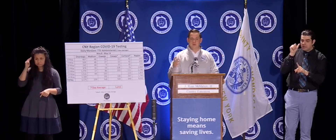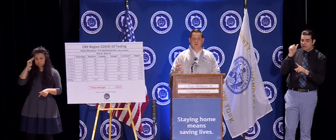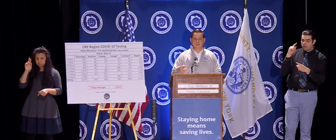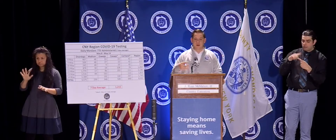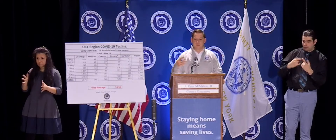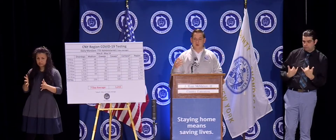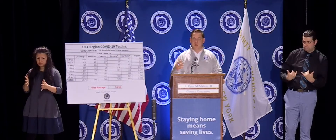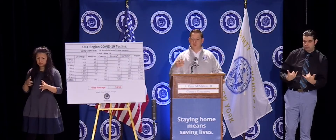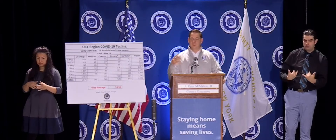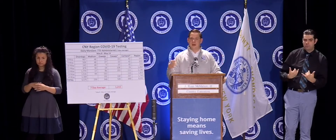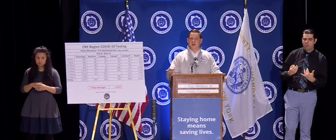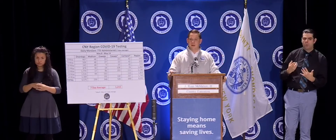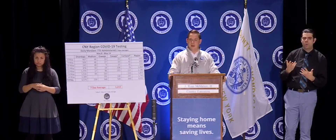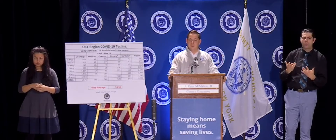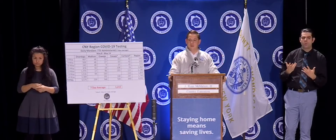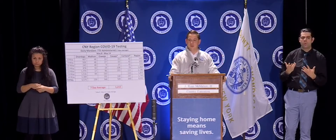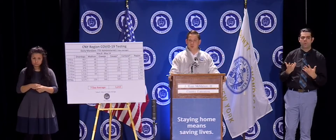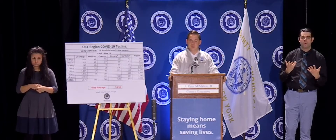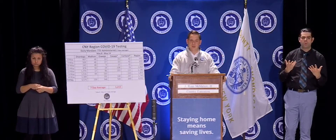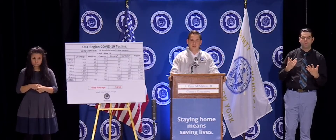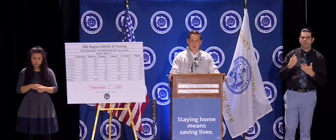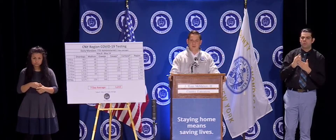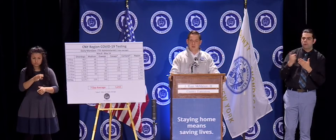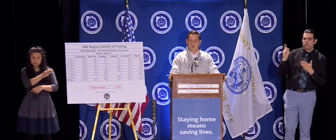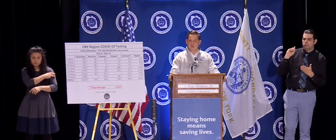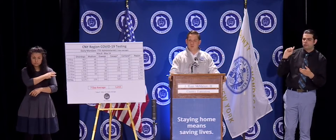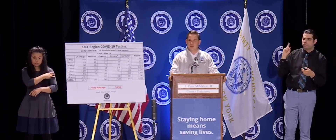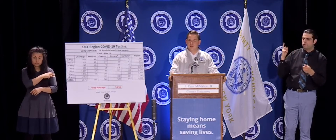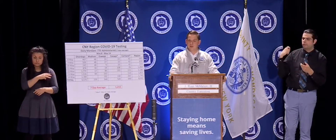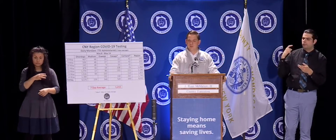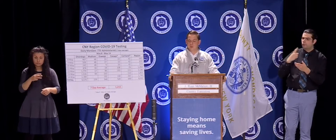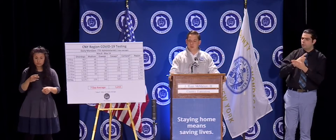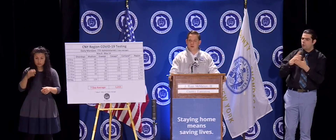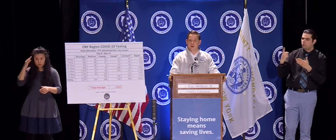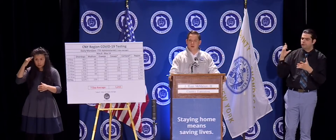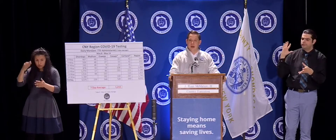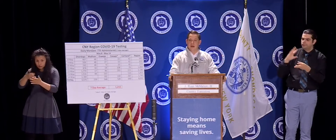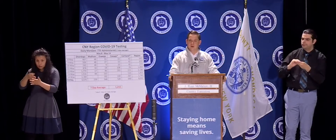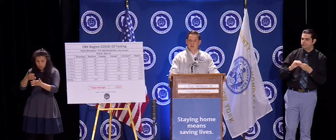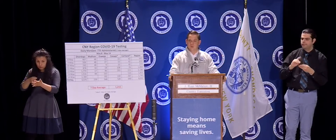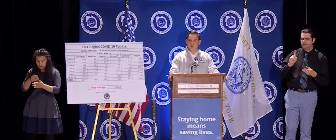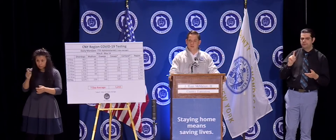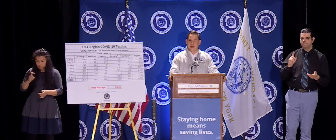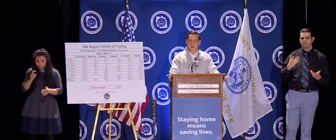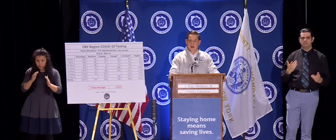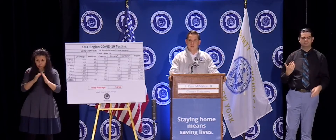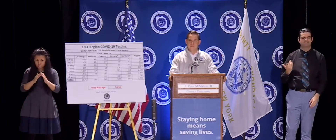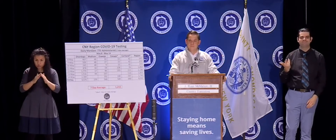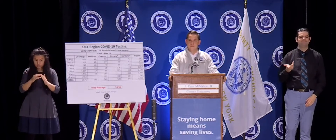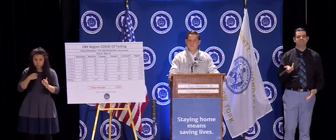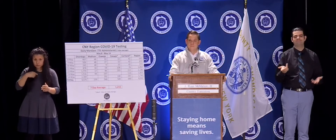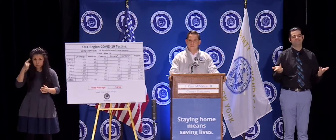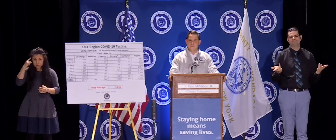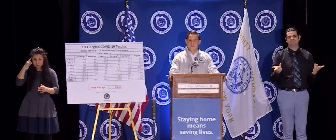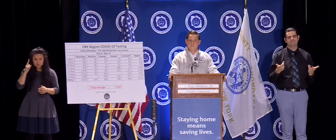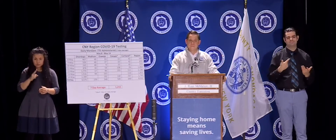there's been a very large spotlight on this situation, and I'm assuming that this is pretty accurate, real-time data.